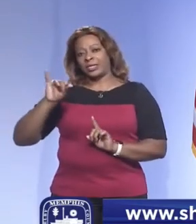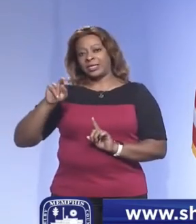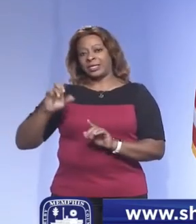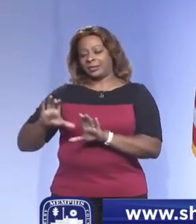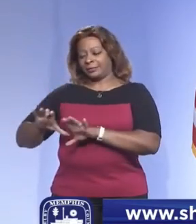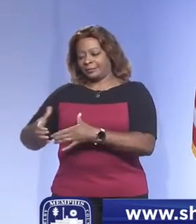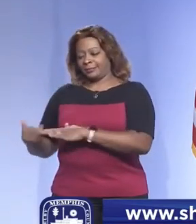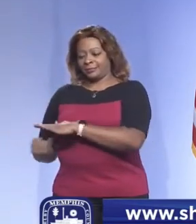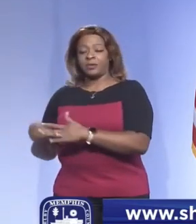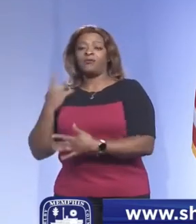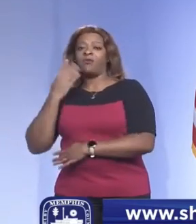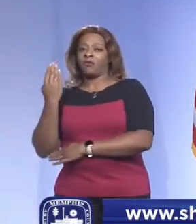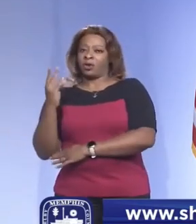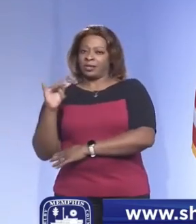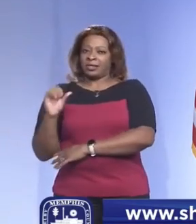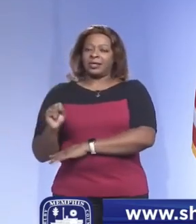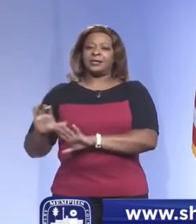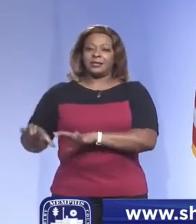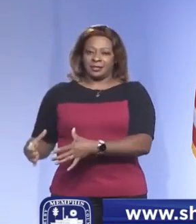for 14 days.